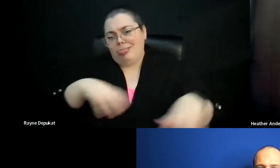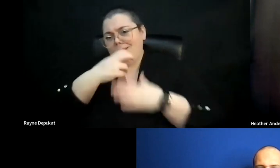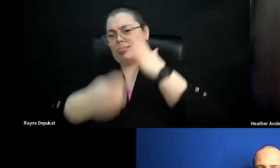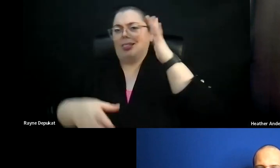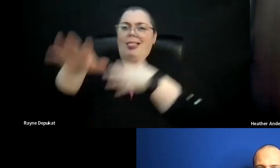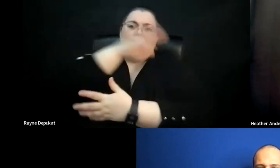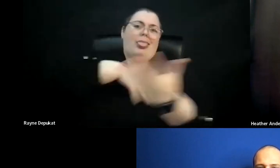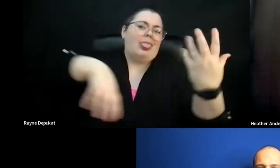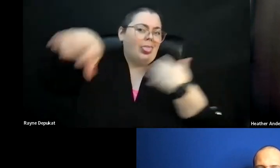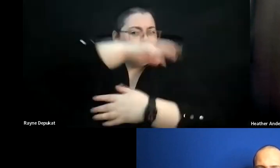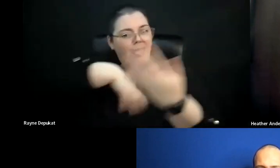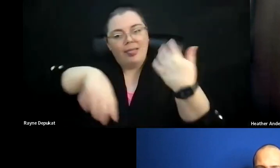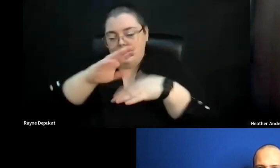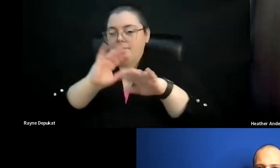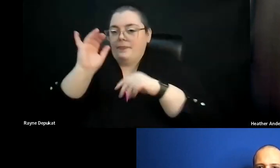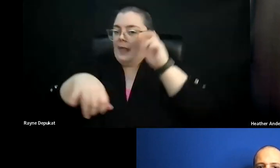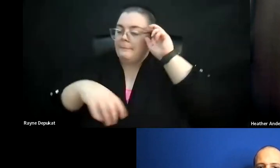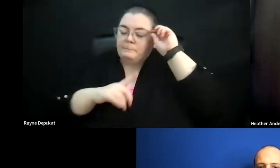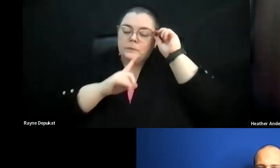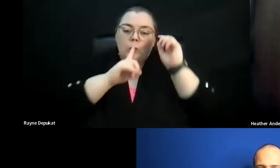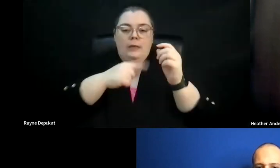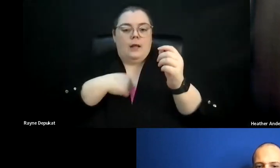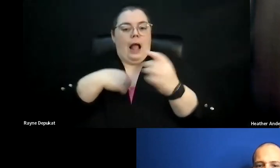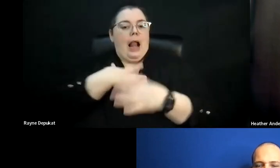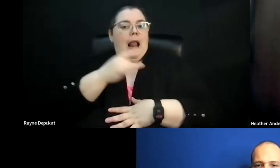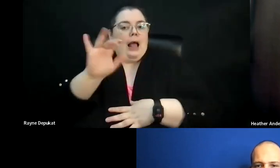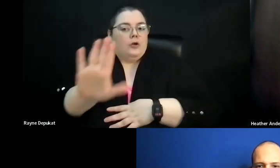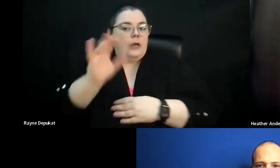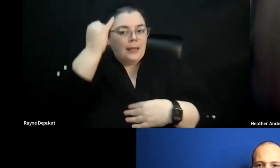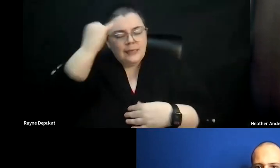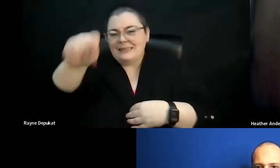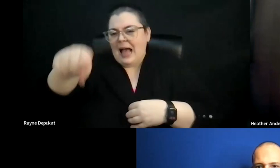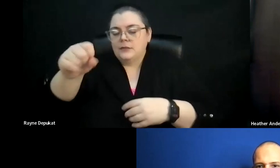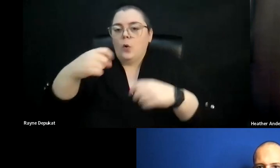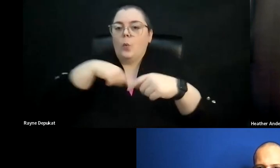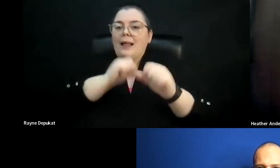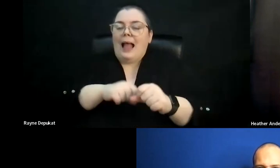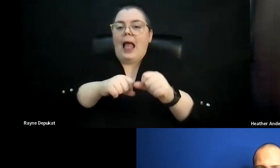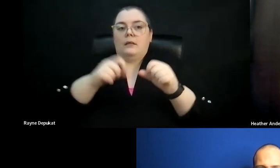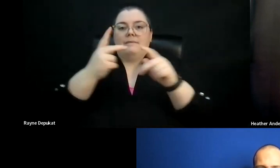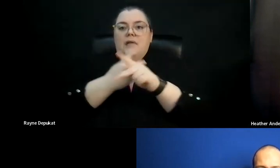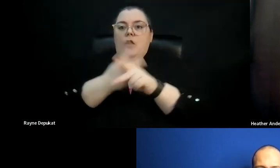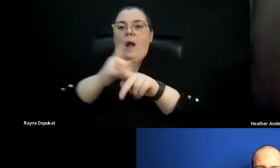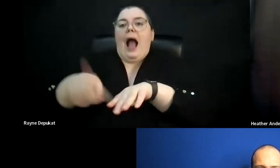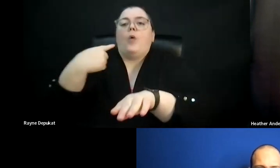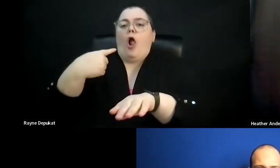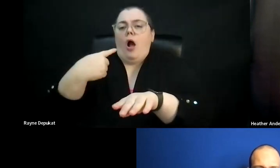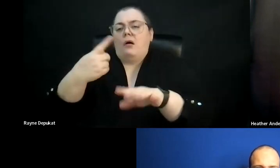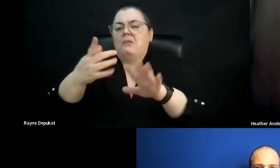it's just taken a while. It's taking a lot of work, a lot of confusion in the beginning. And I do like your idea that we can